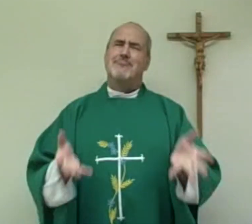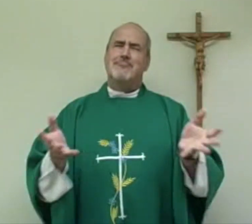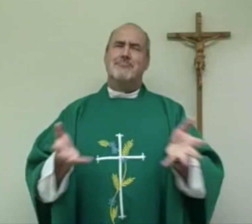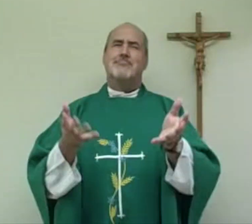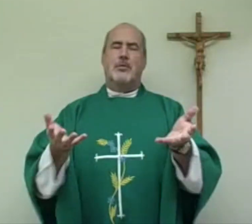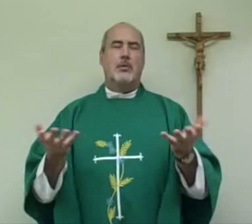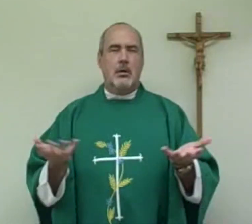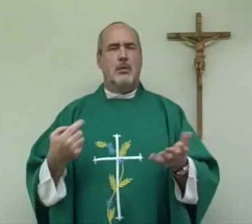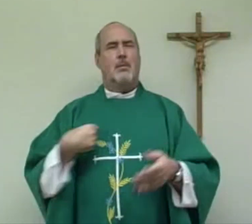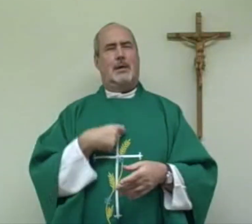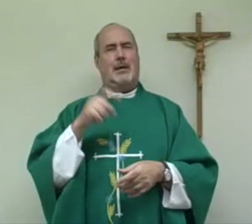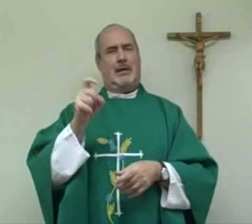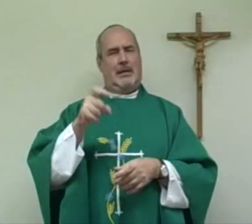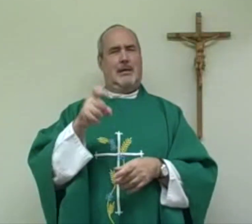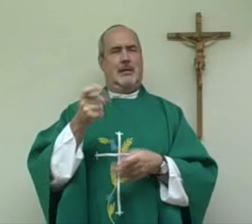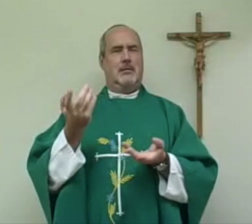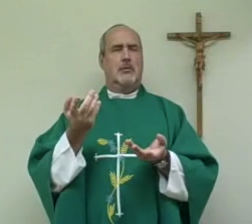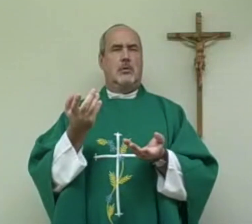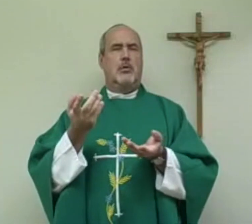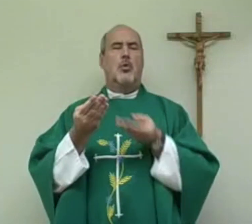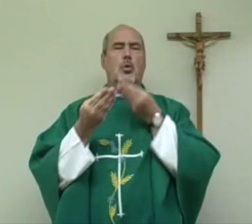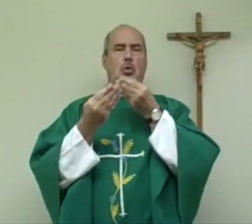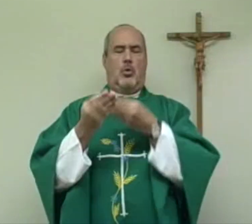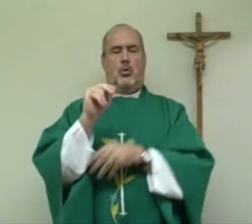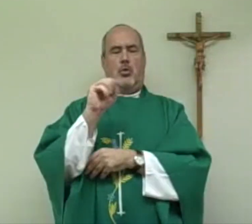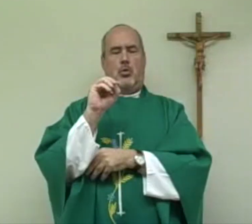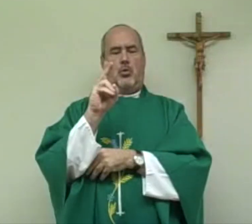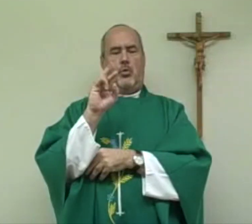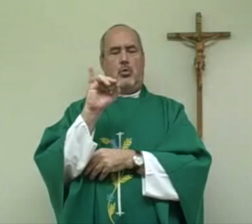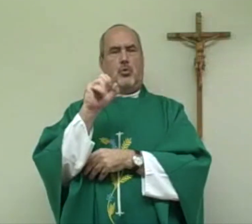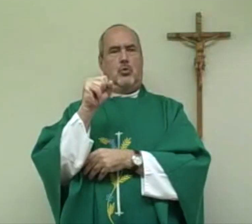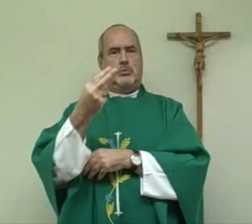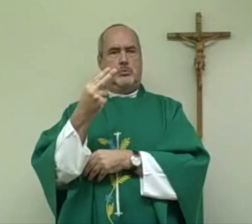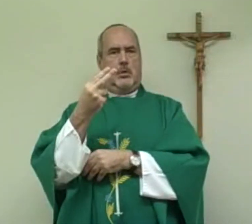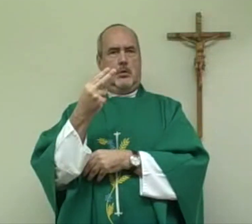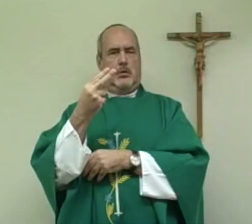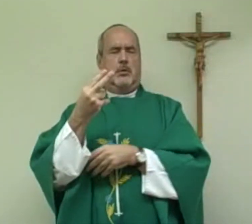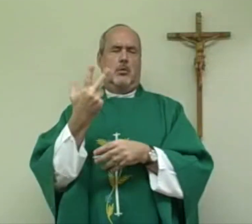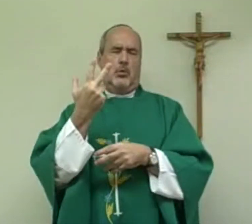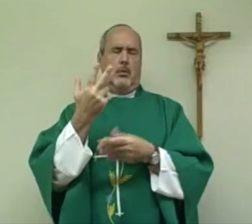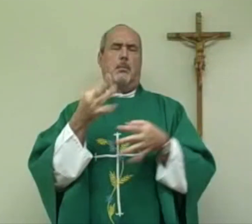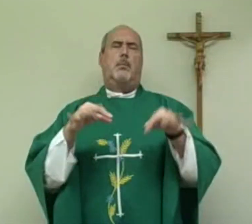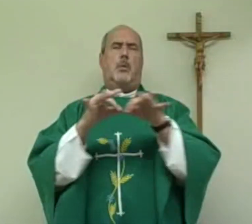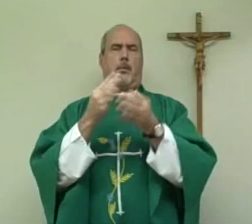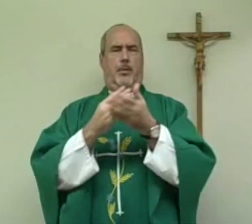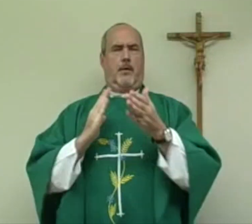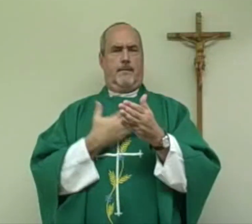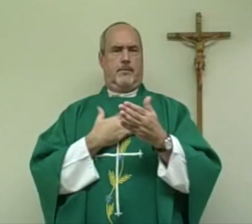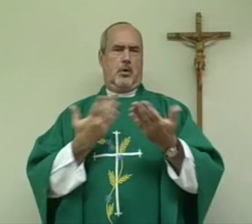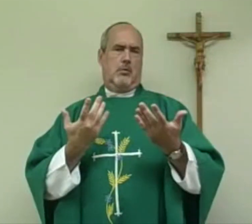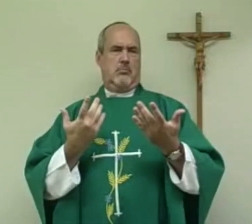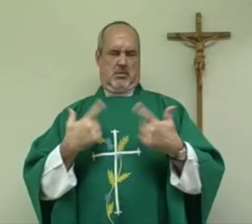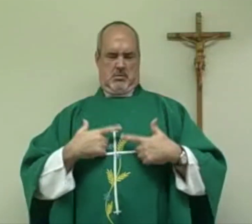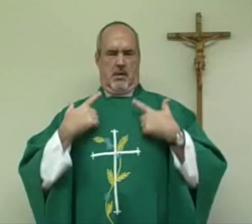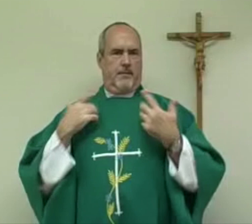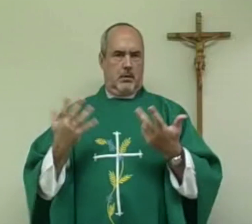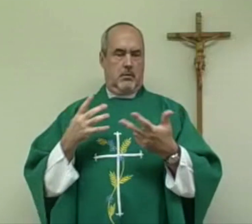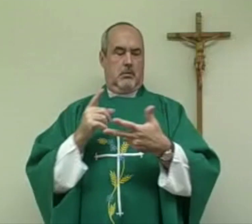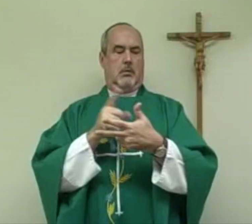And I always tell people and encourage them that we really need to nourish three important